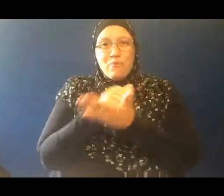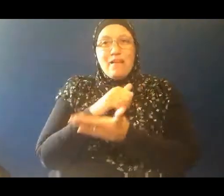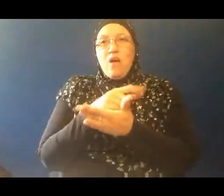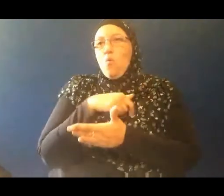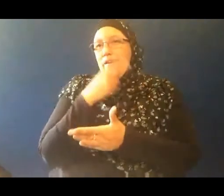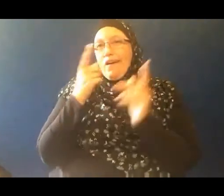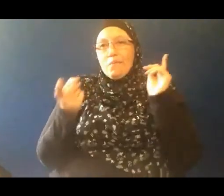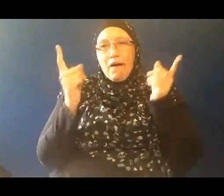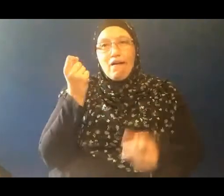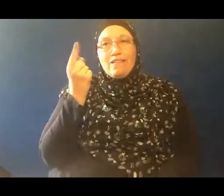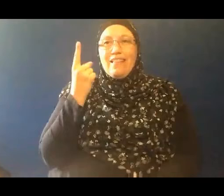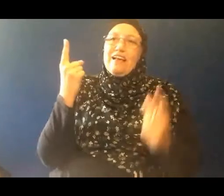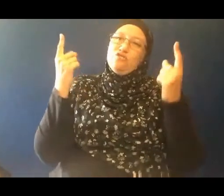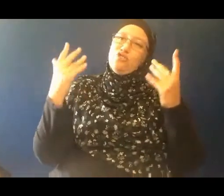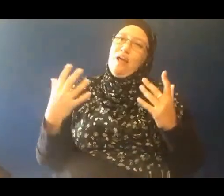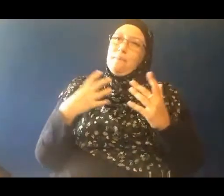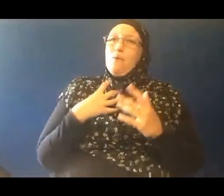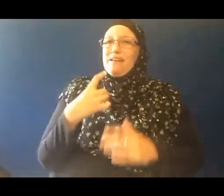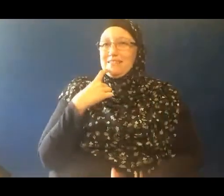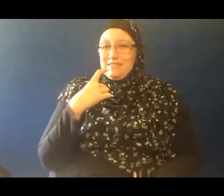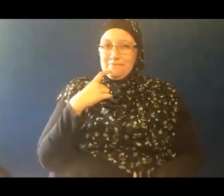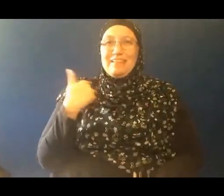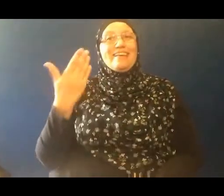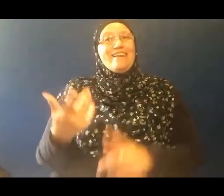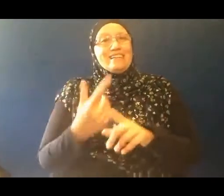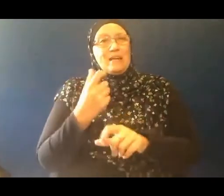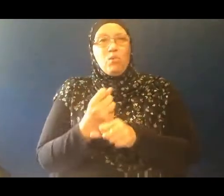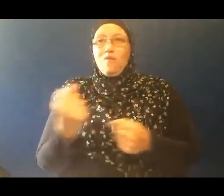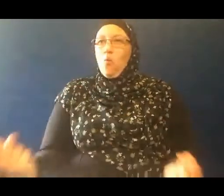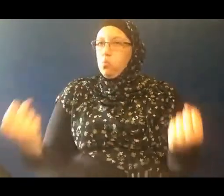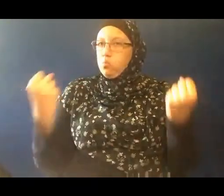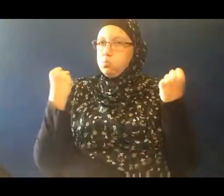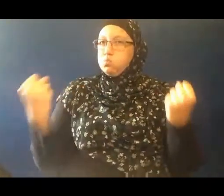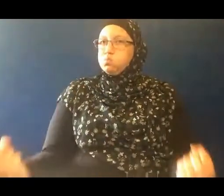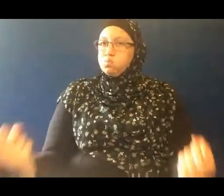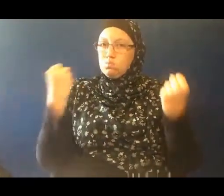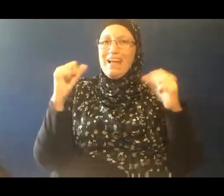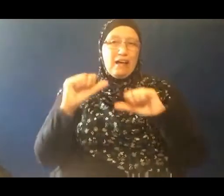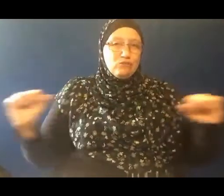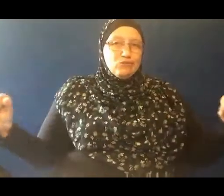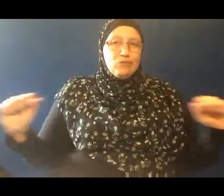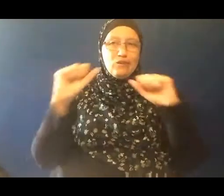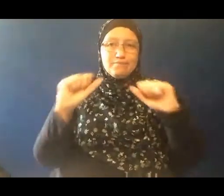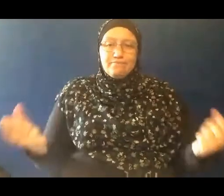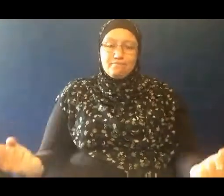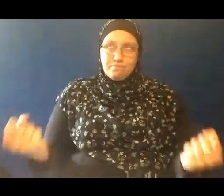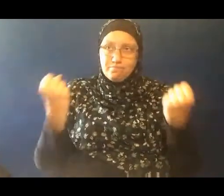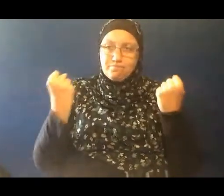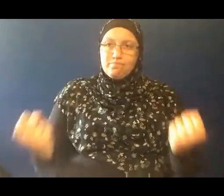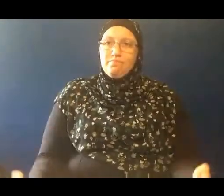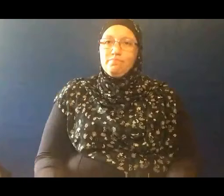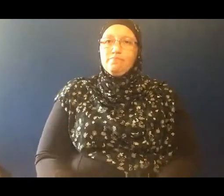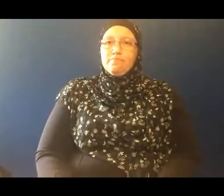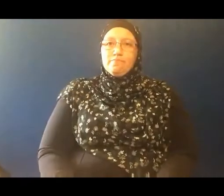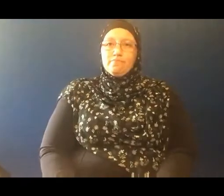the concept, inshallah, easier. Take the example of weightlifting, all right? When you look at the weightlifter,